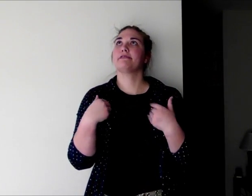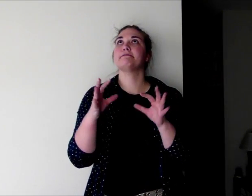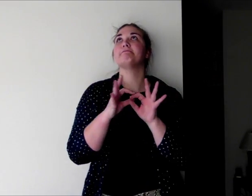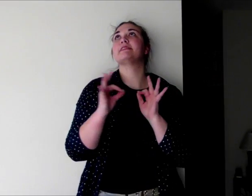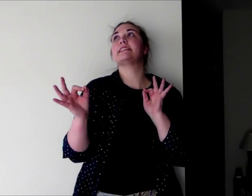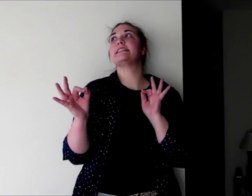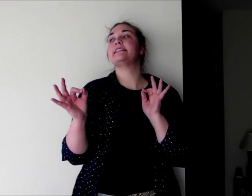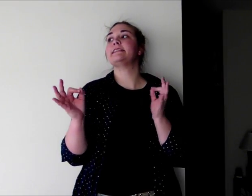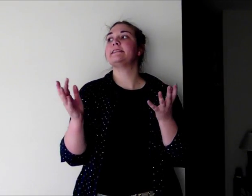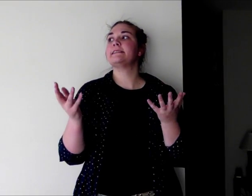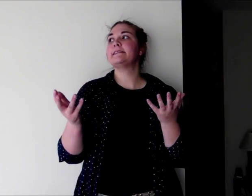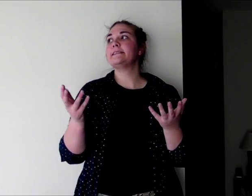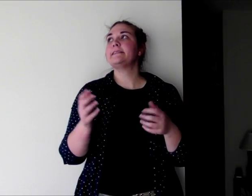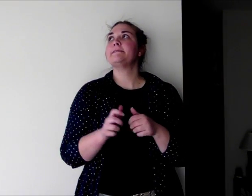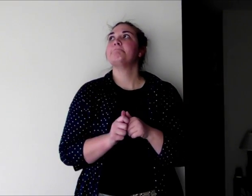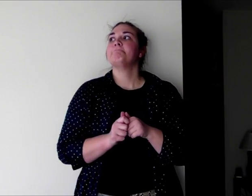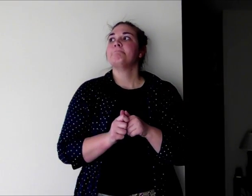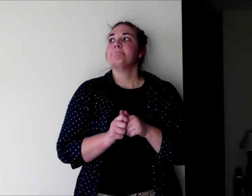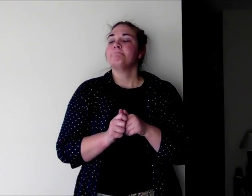So maybe you have the equation